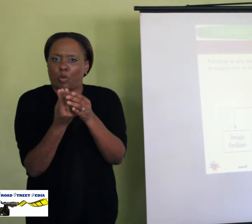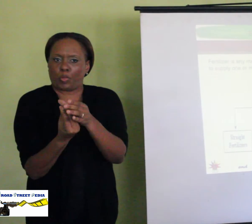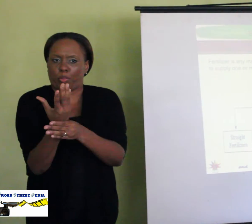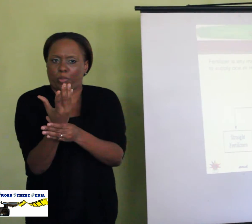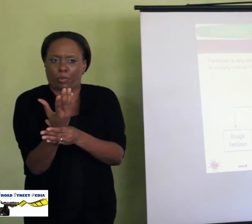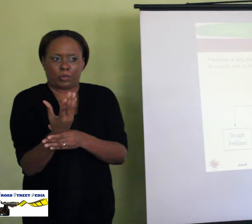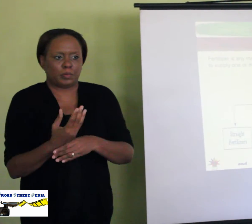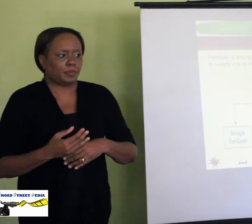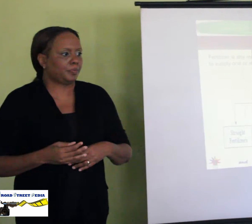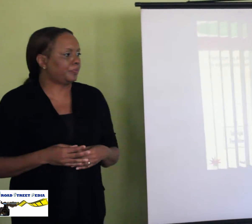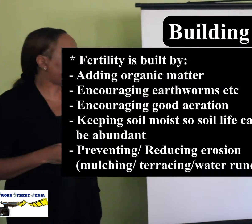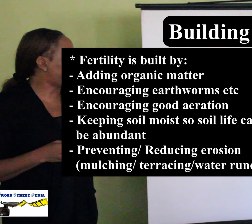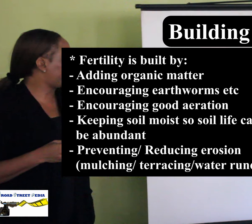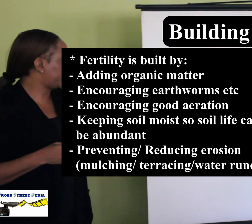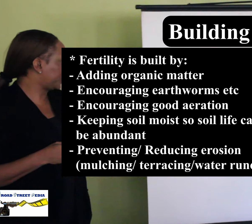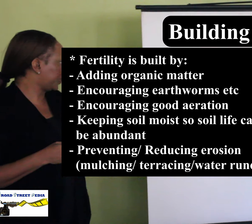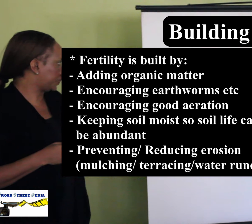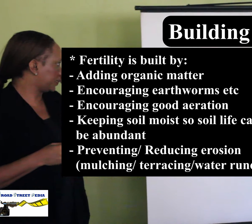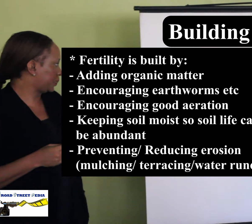Now we have